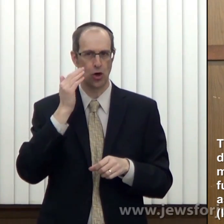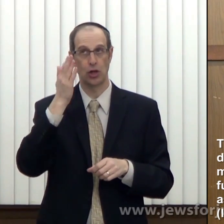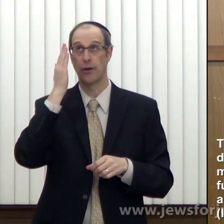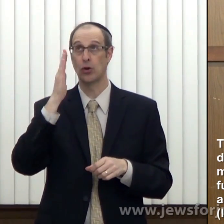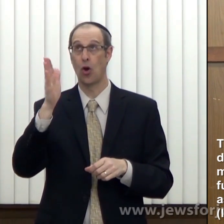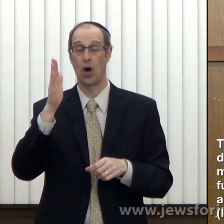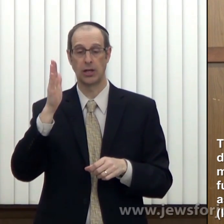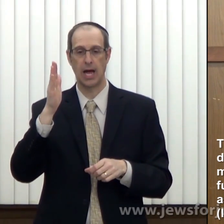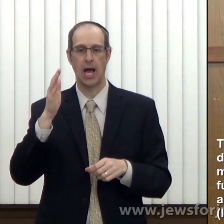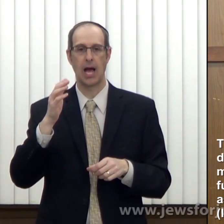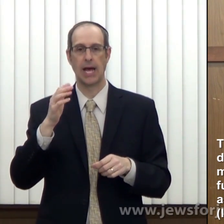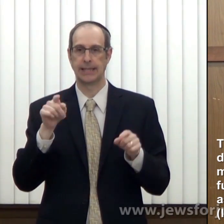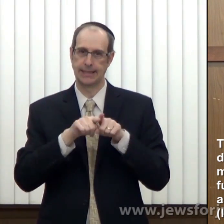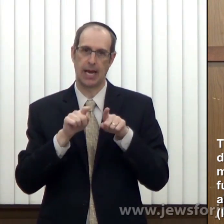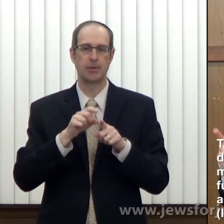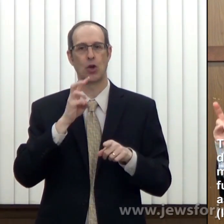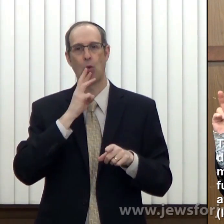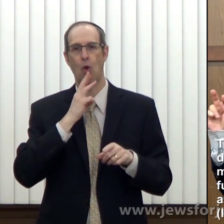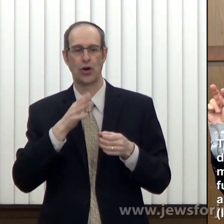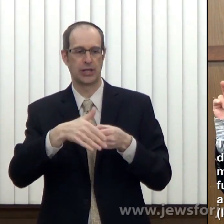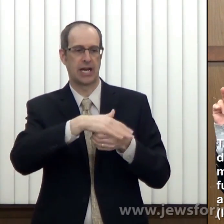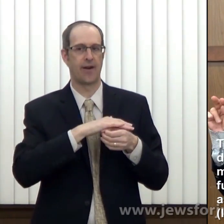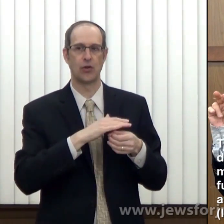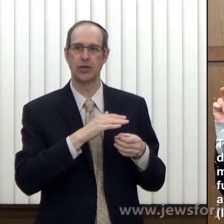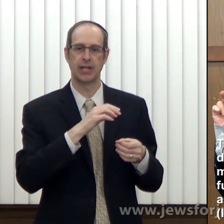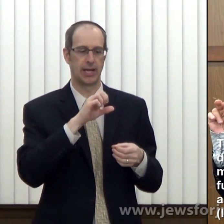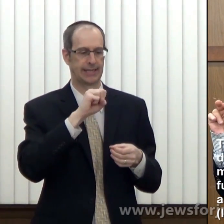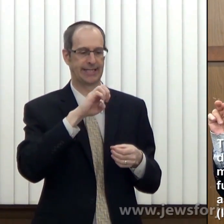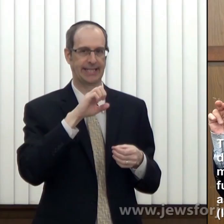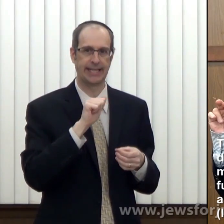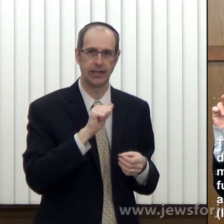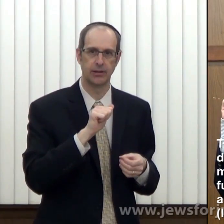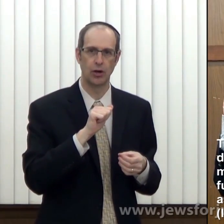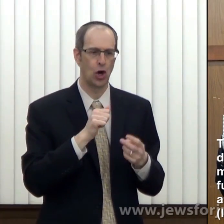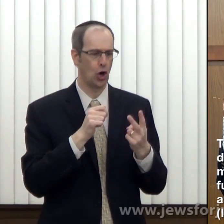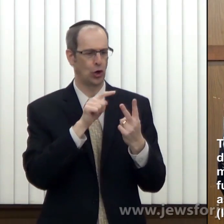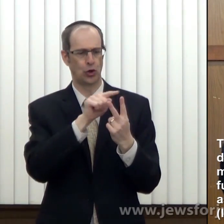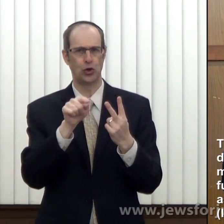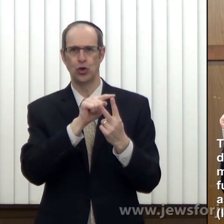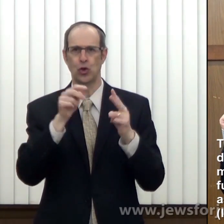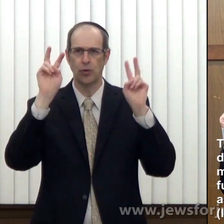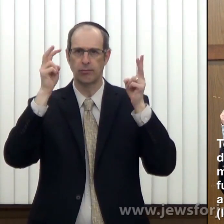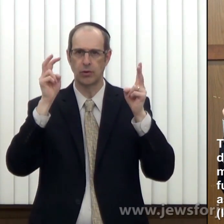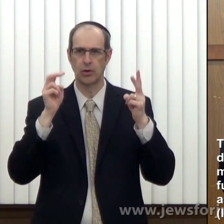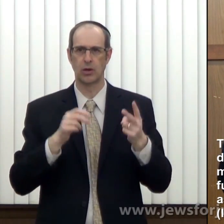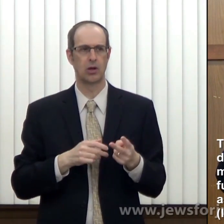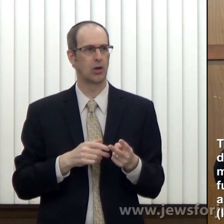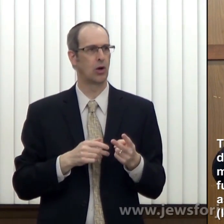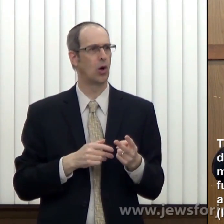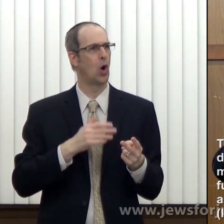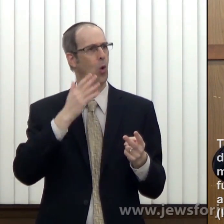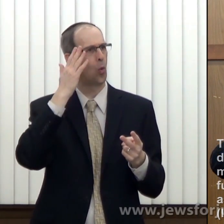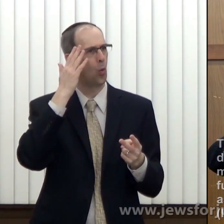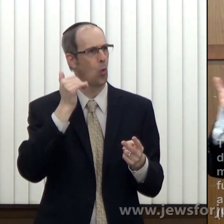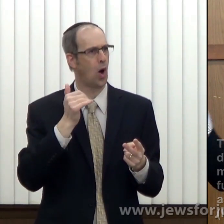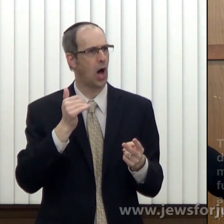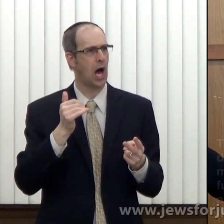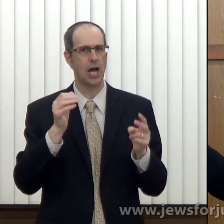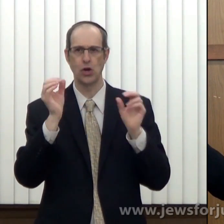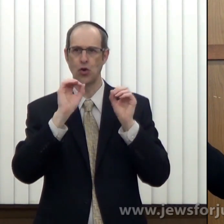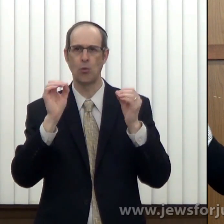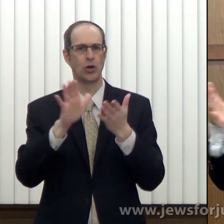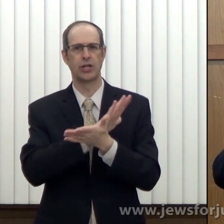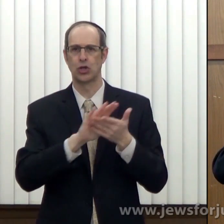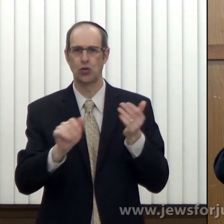waters cover the sea. Again, these are the two themes. It says, why will there be no more